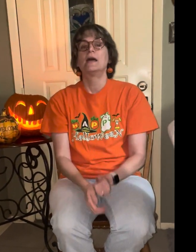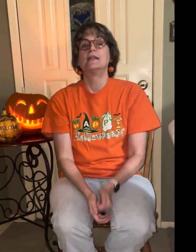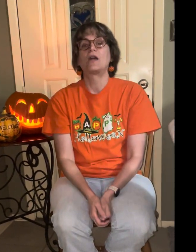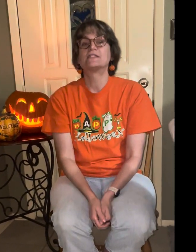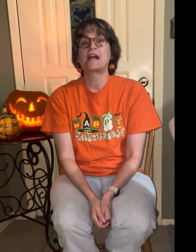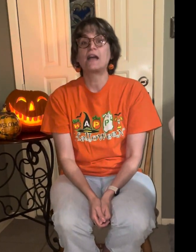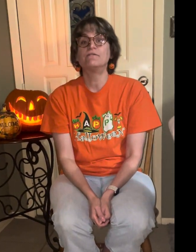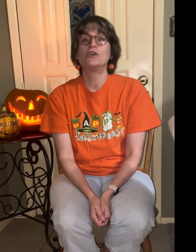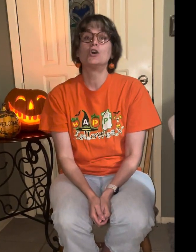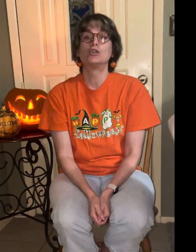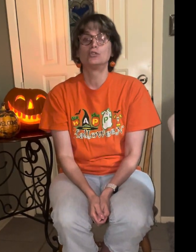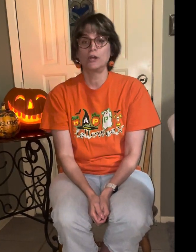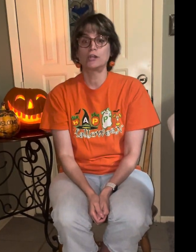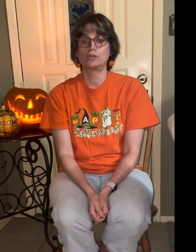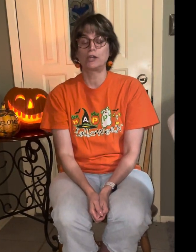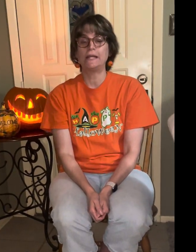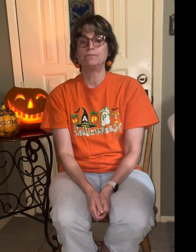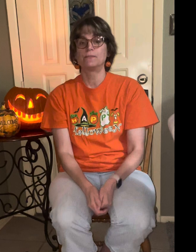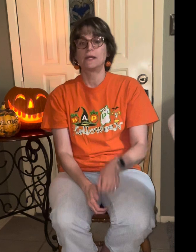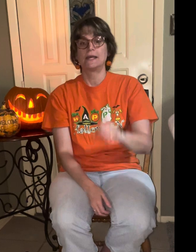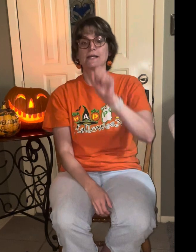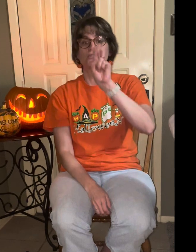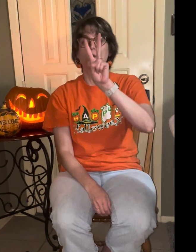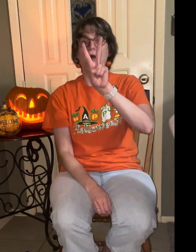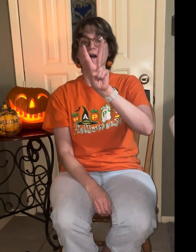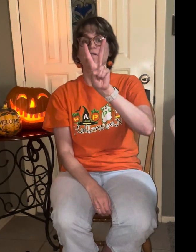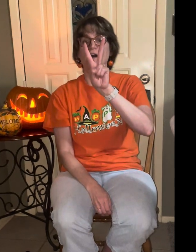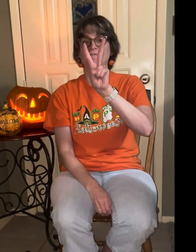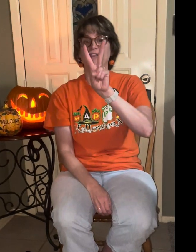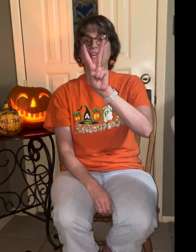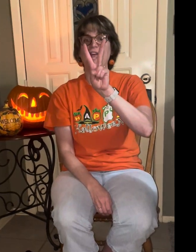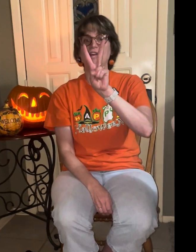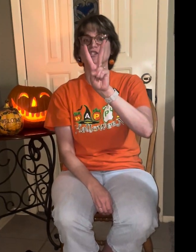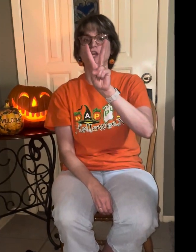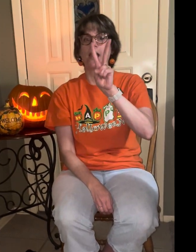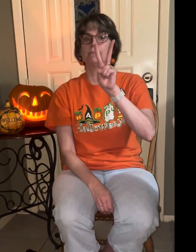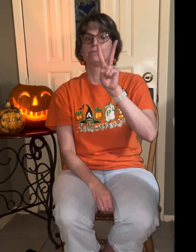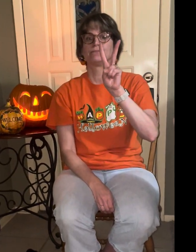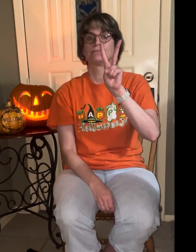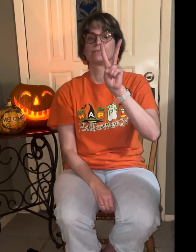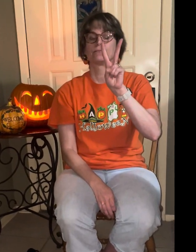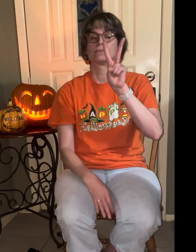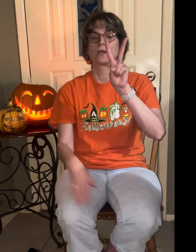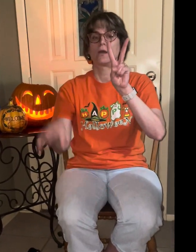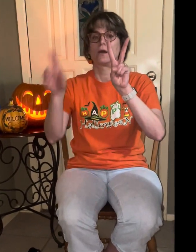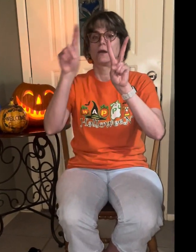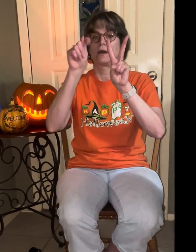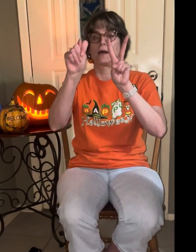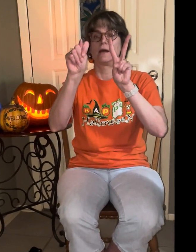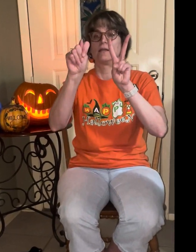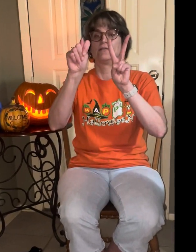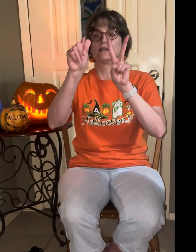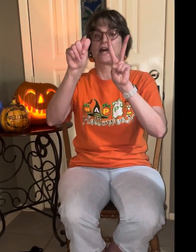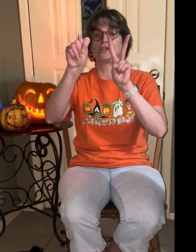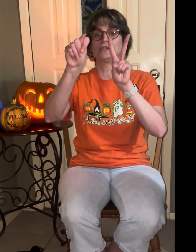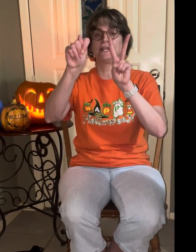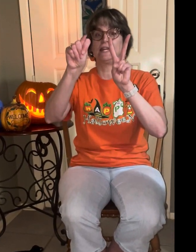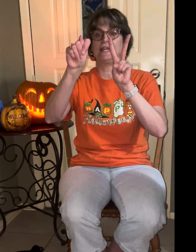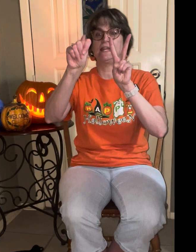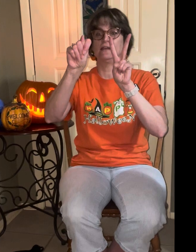Now the sign for trick-or-treat is you have a V hand shape, the letter T